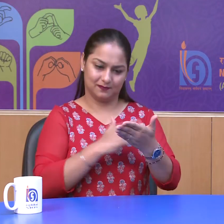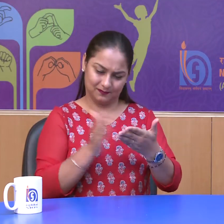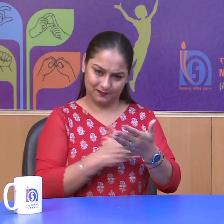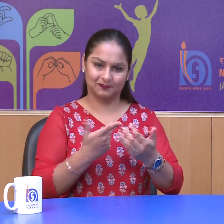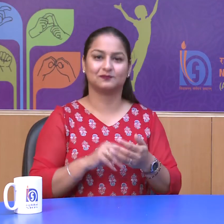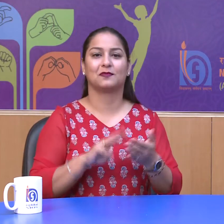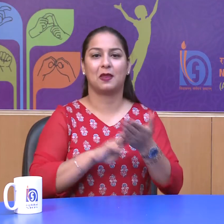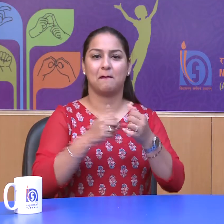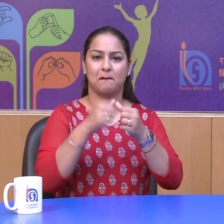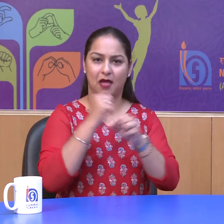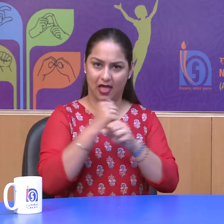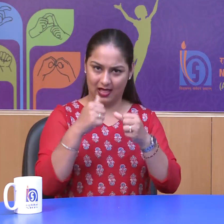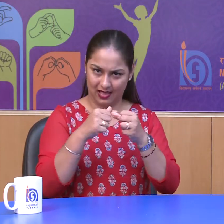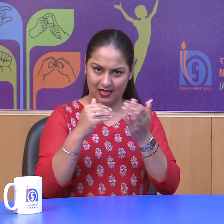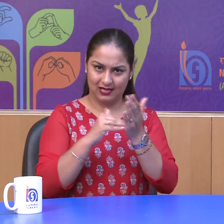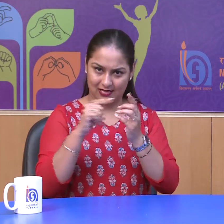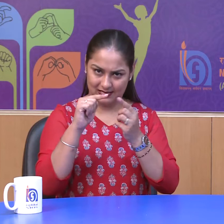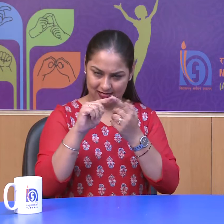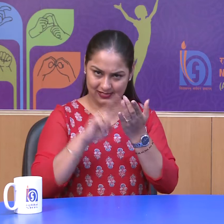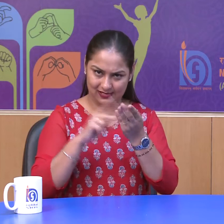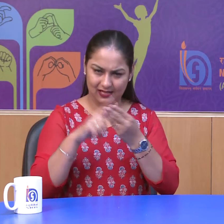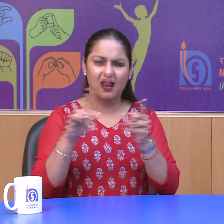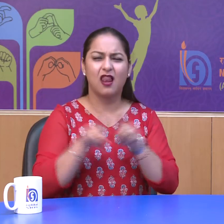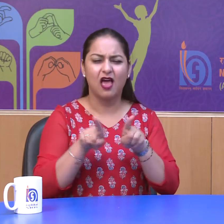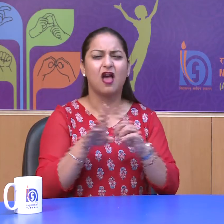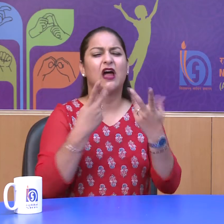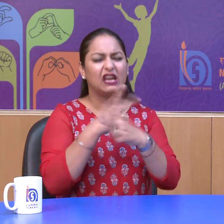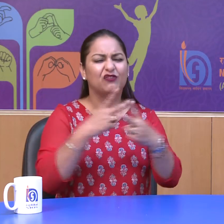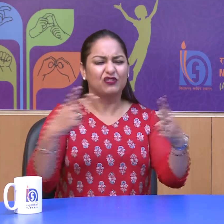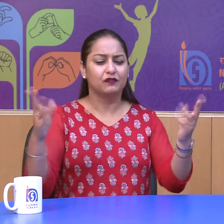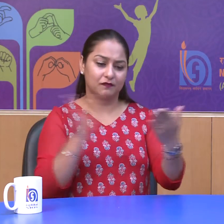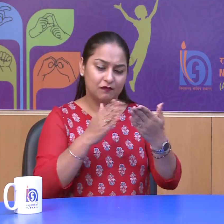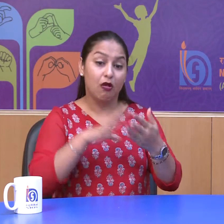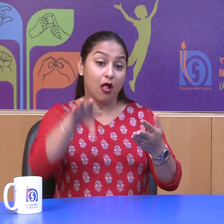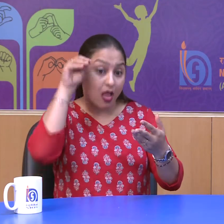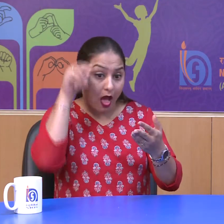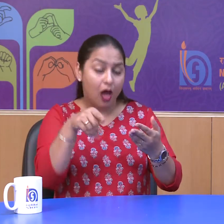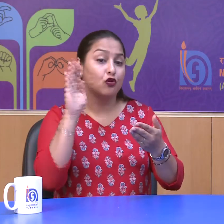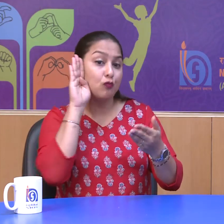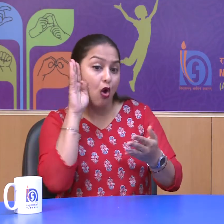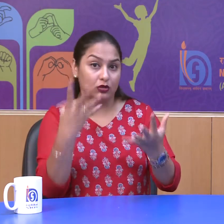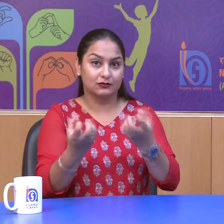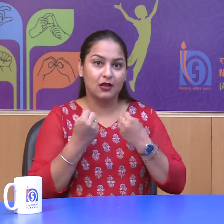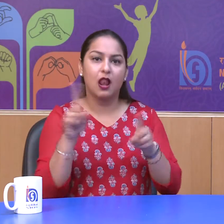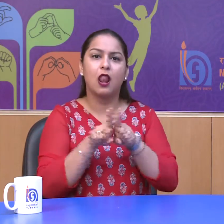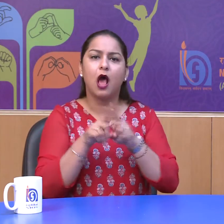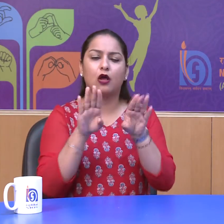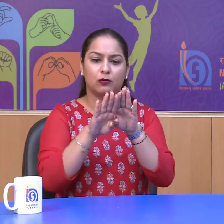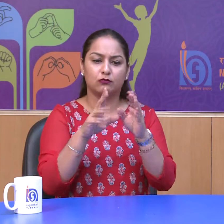magazines, and other print material have been contributing to the formulation of public